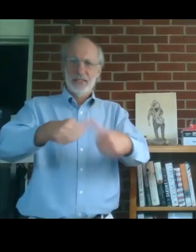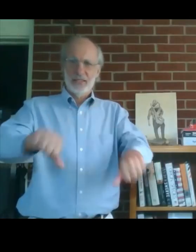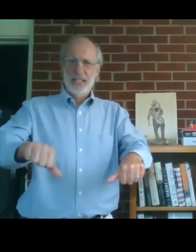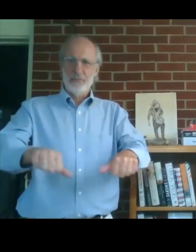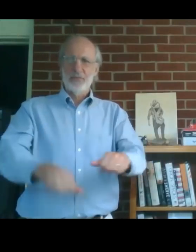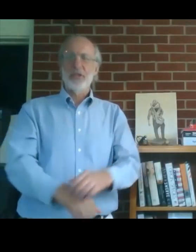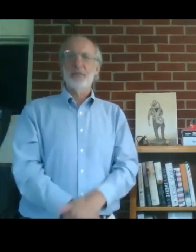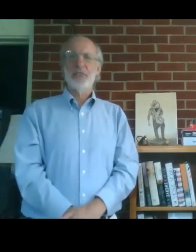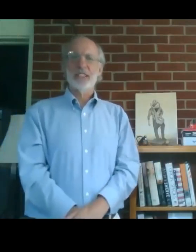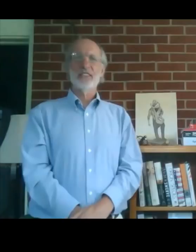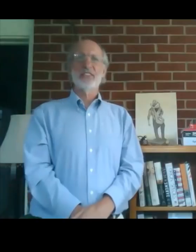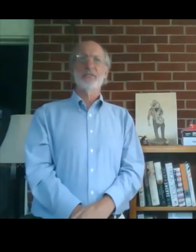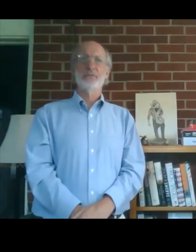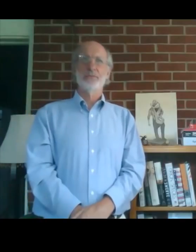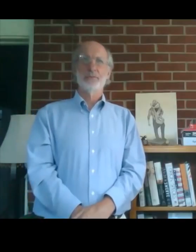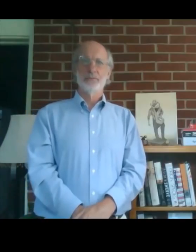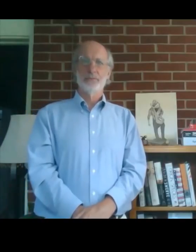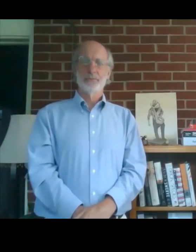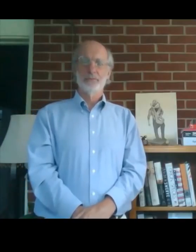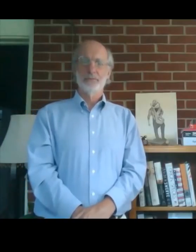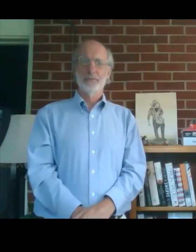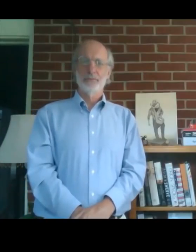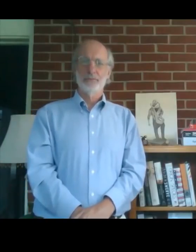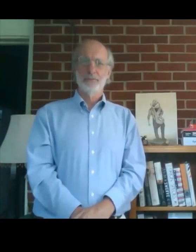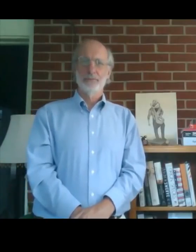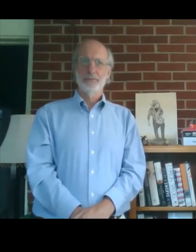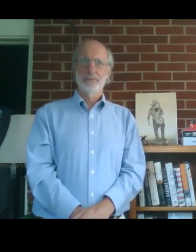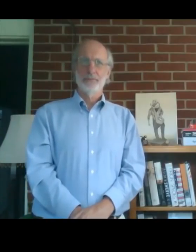Got that? Tape. Go ahead and practice.